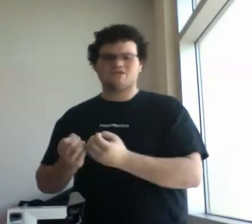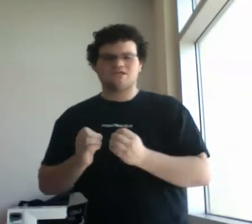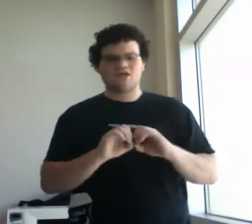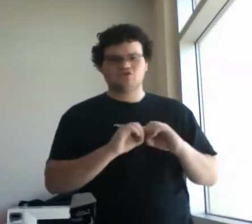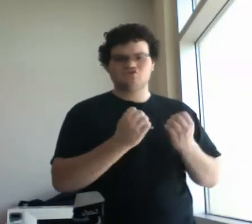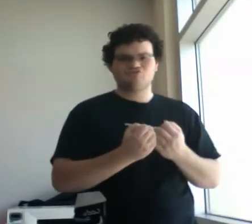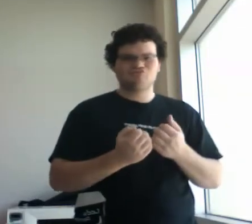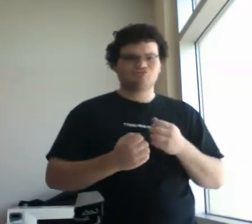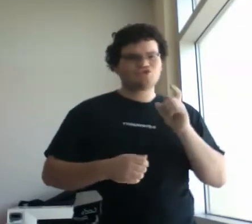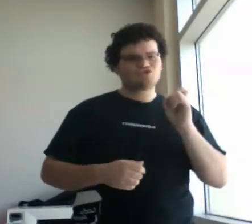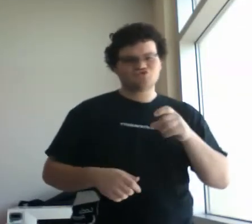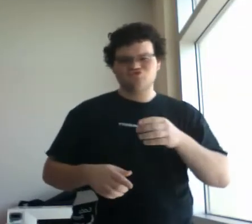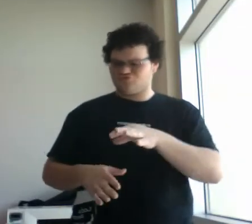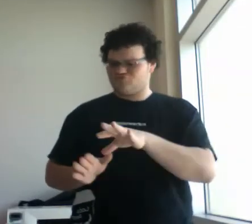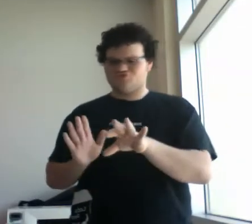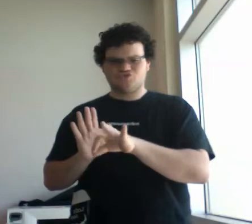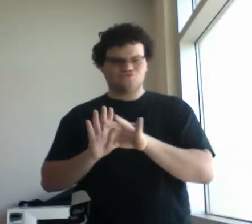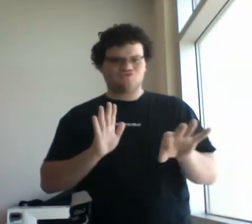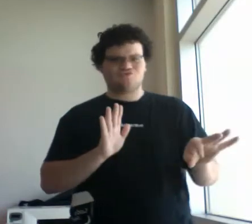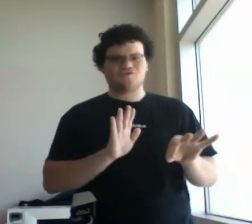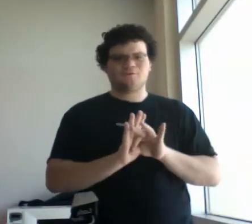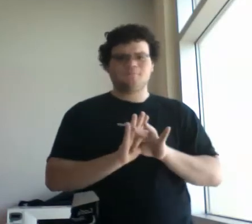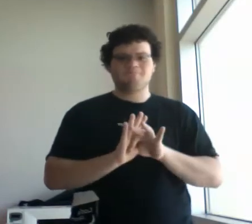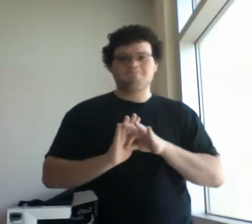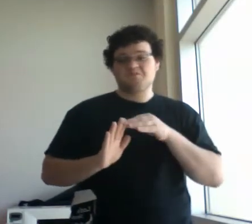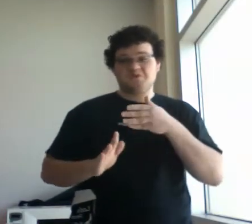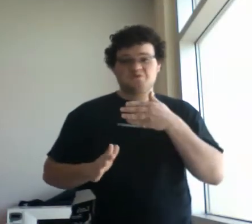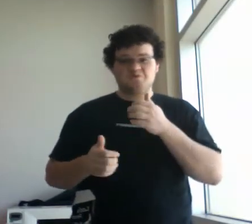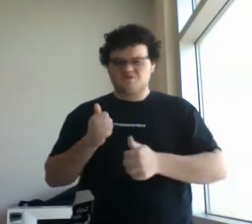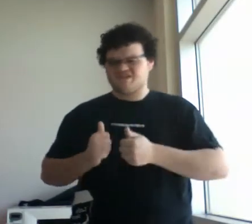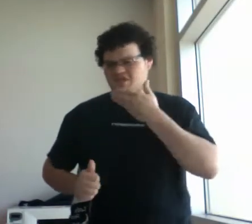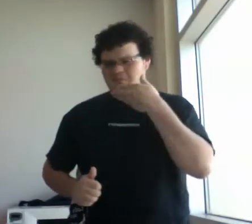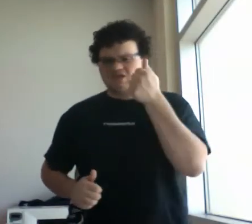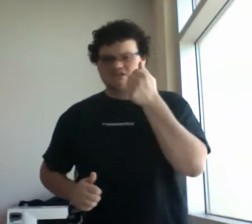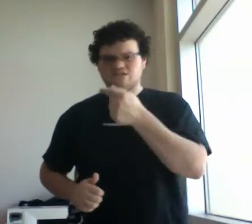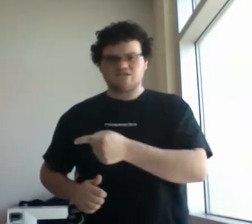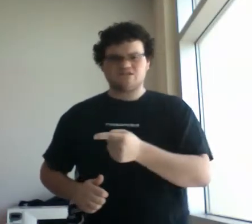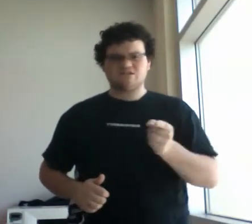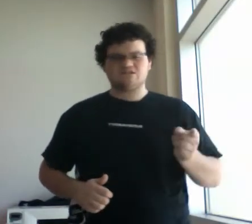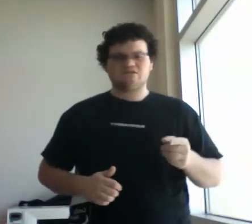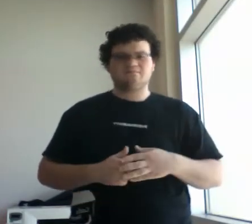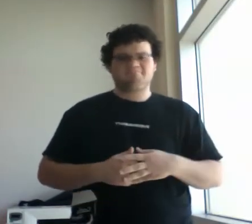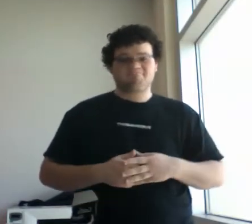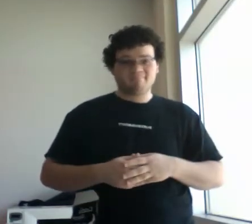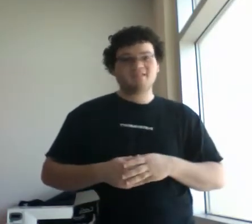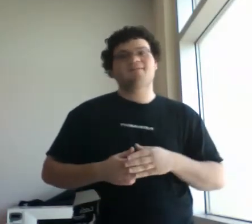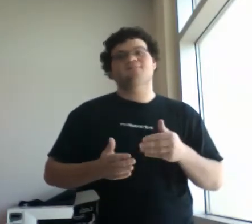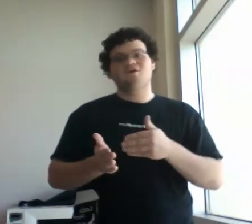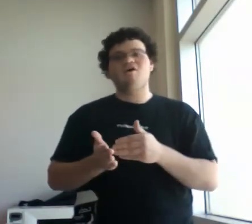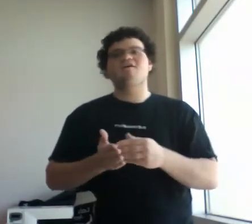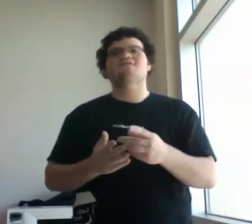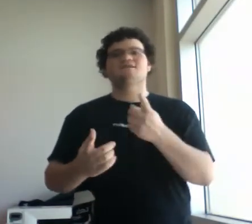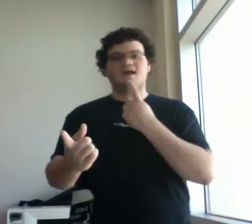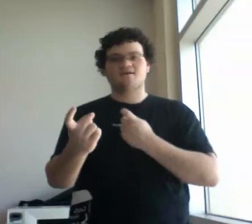you choose? Which is the best? And I'm often asked this question now, and I'm like, okay, I have to be honest. And